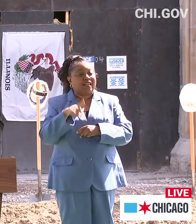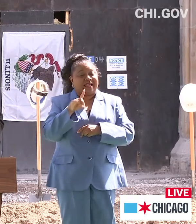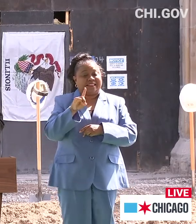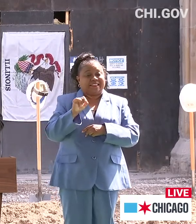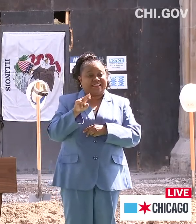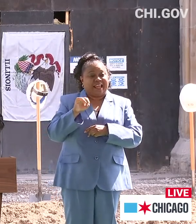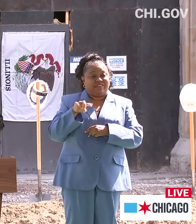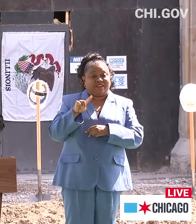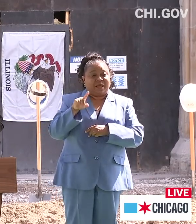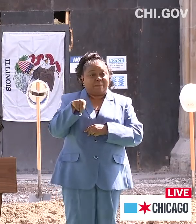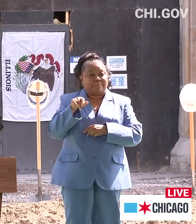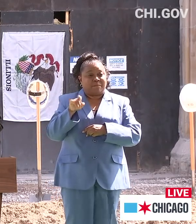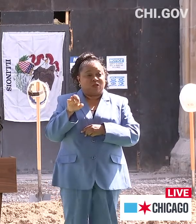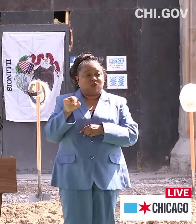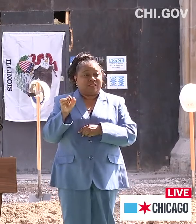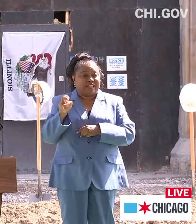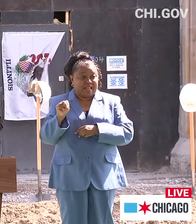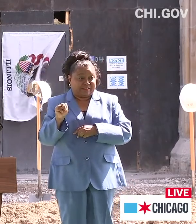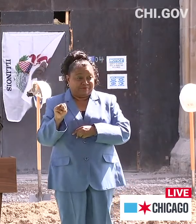Peterson. And